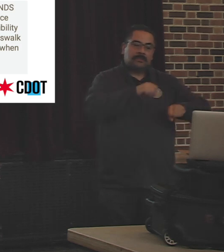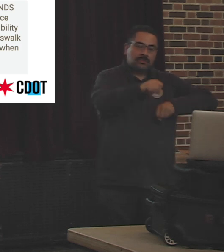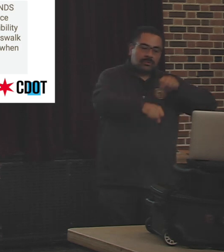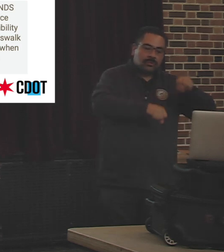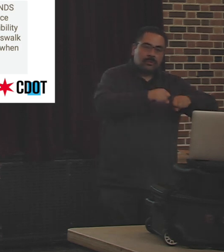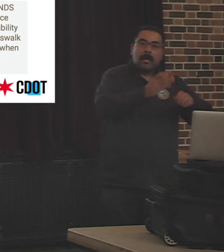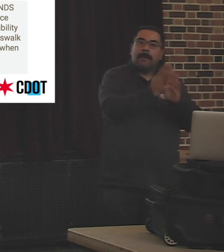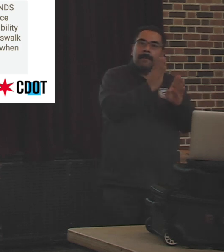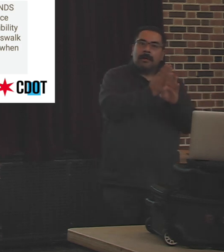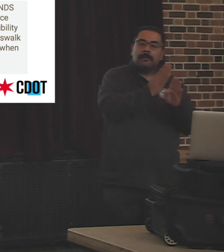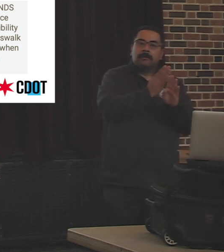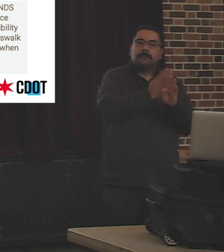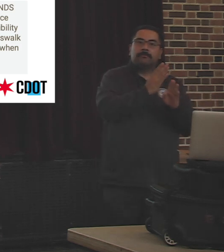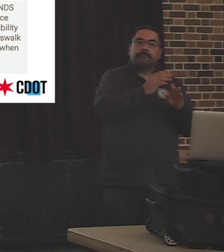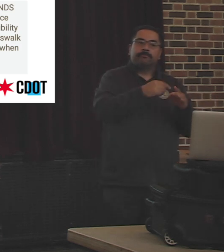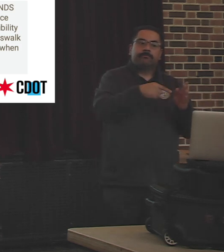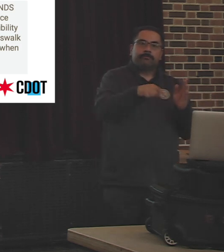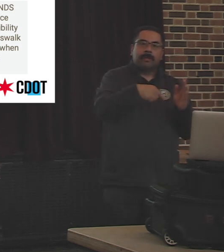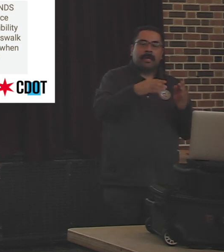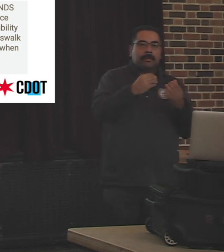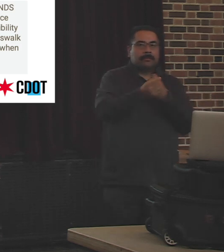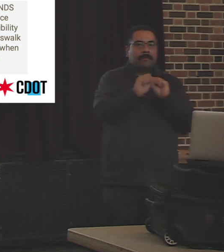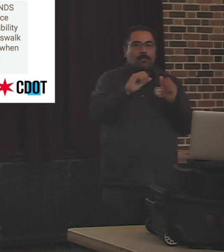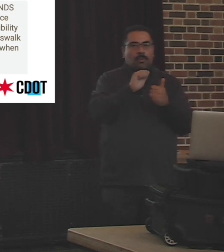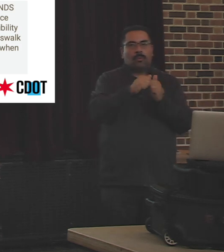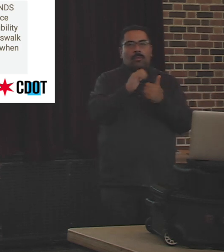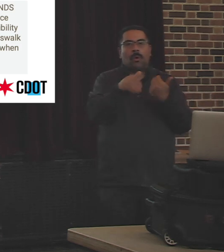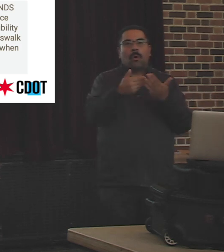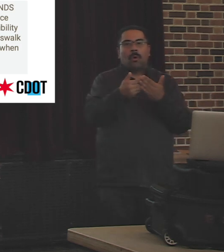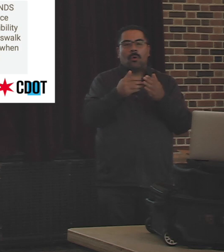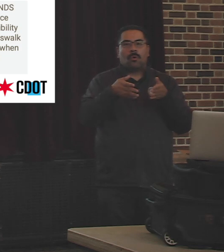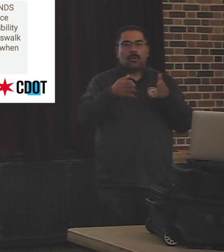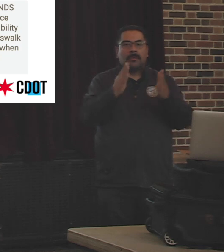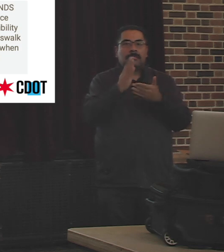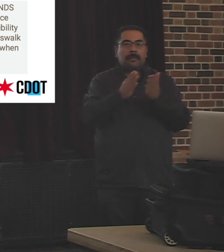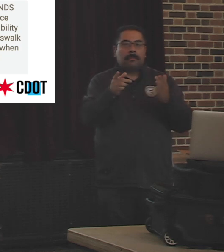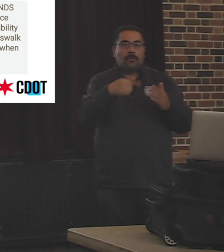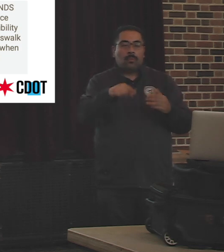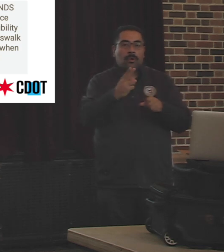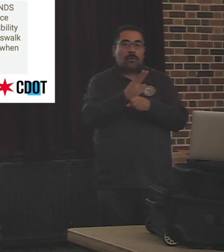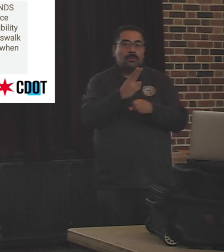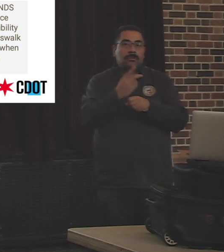and vehicular safety along the corridors. And some of those that we are using for